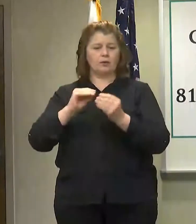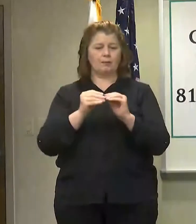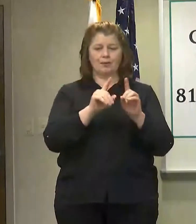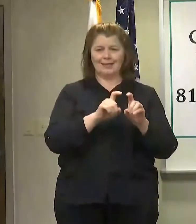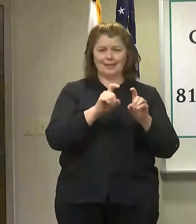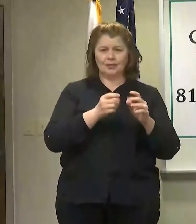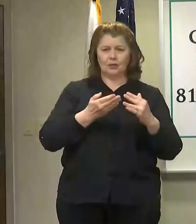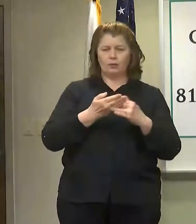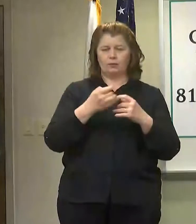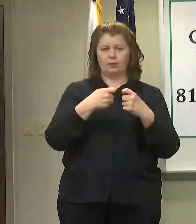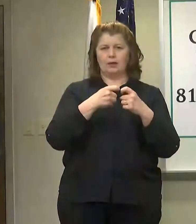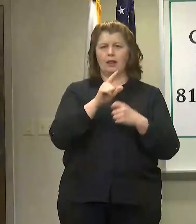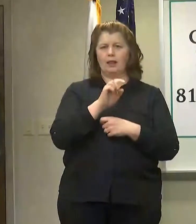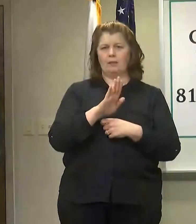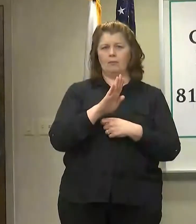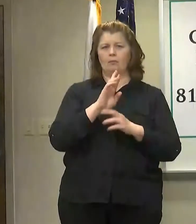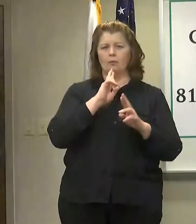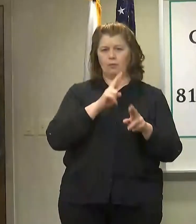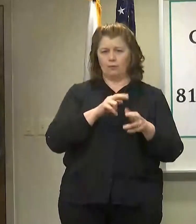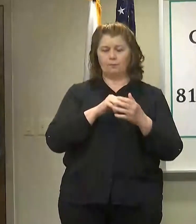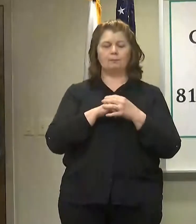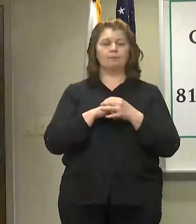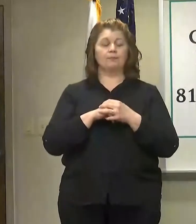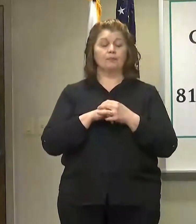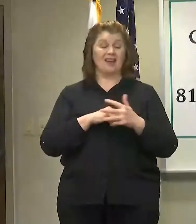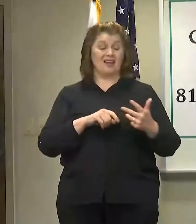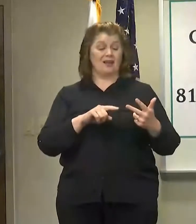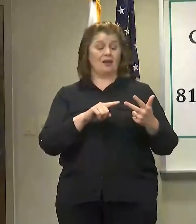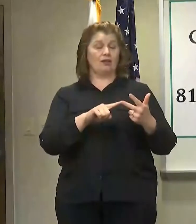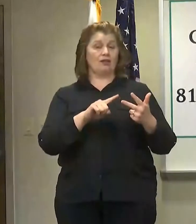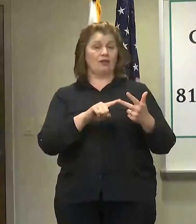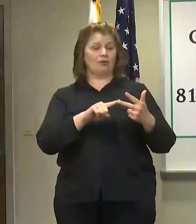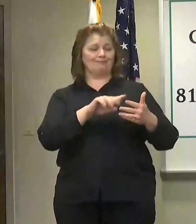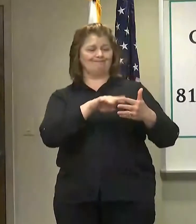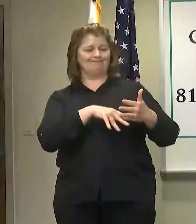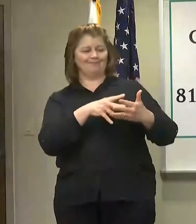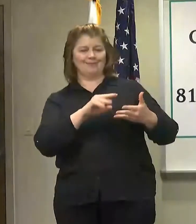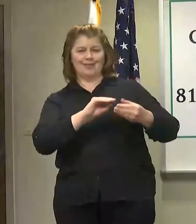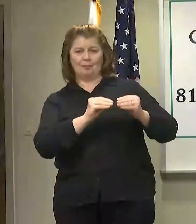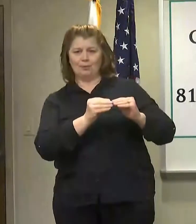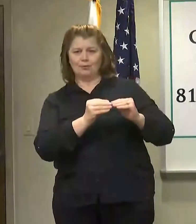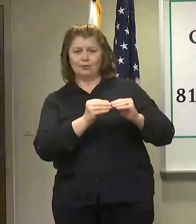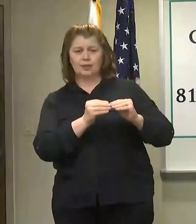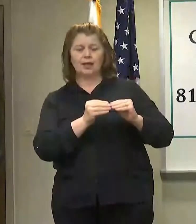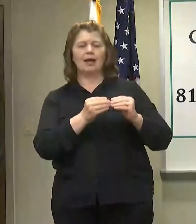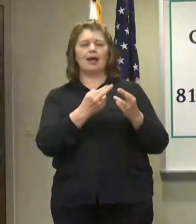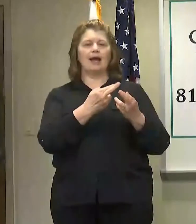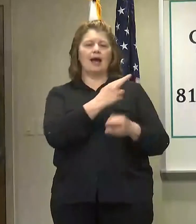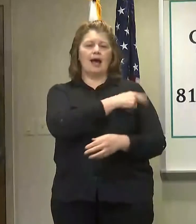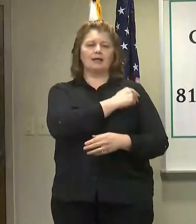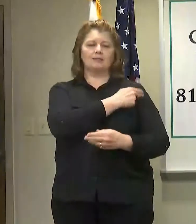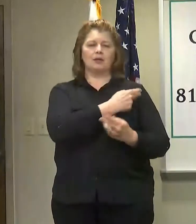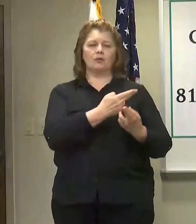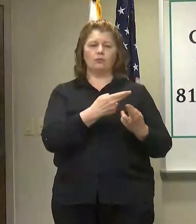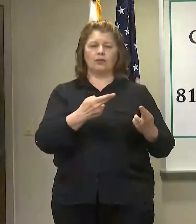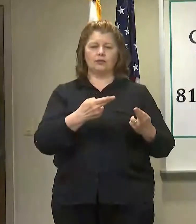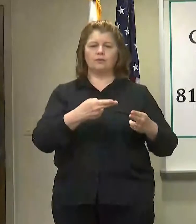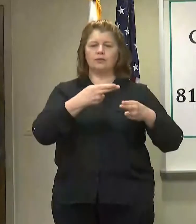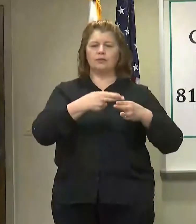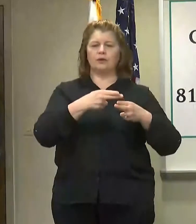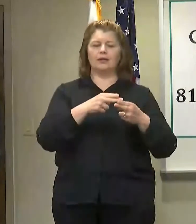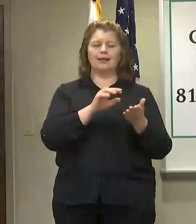through the electronic lab reporting. And the third kind of data point are looking at hospital resources, which are called daily